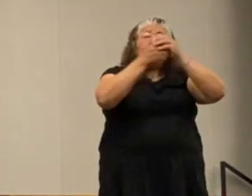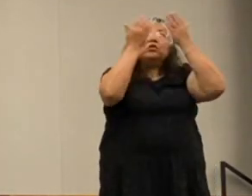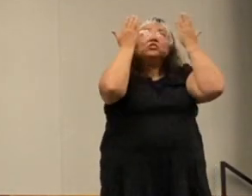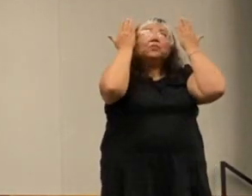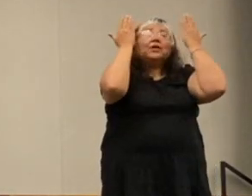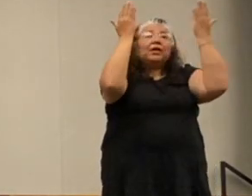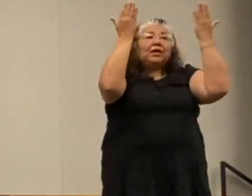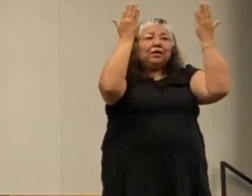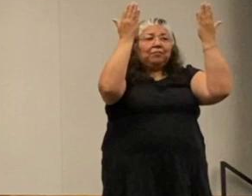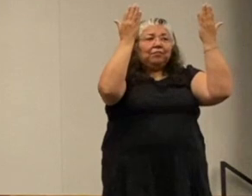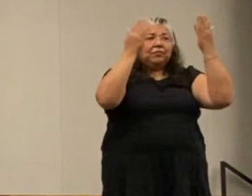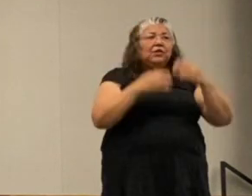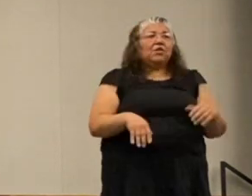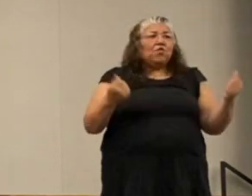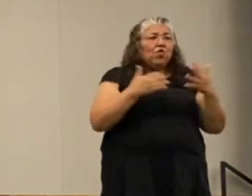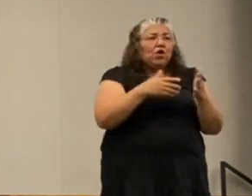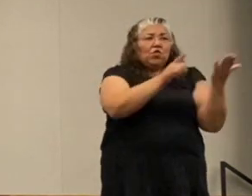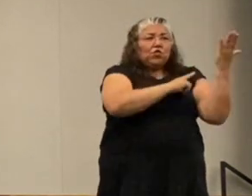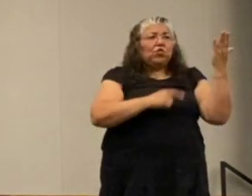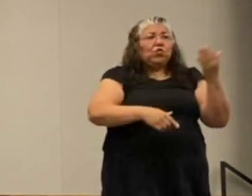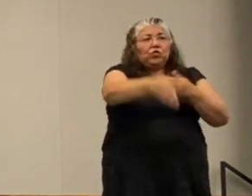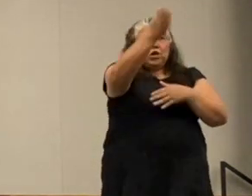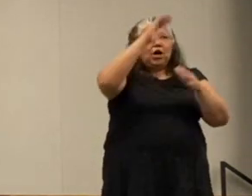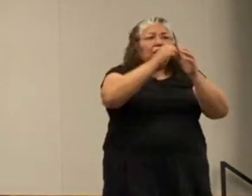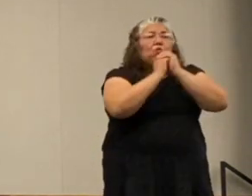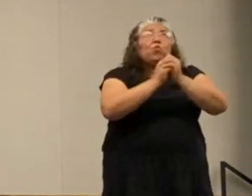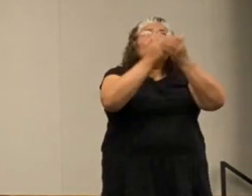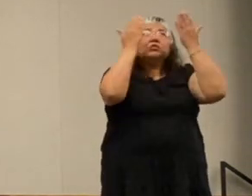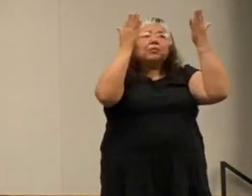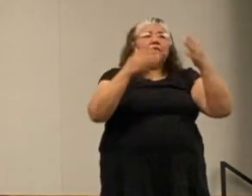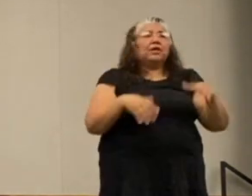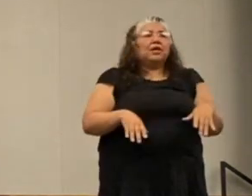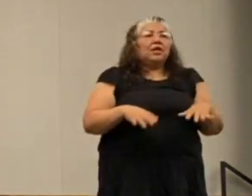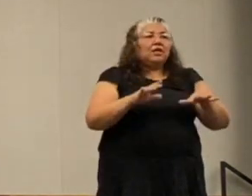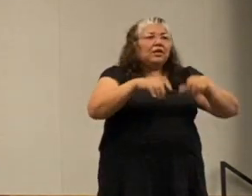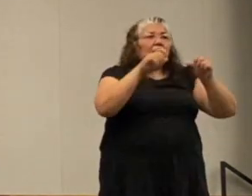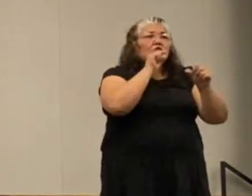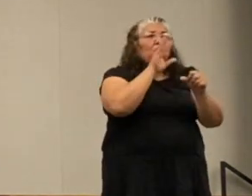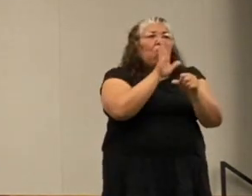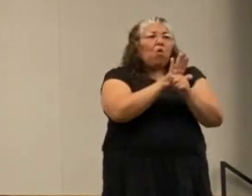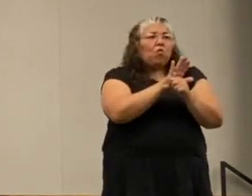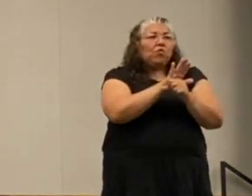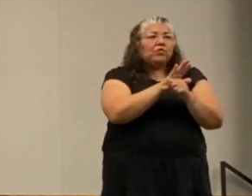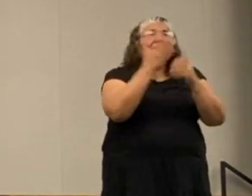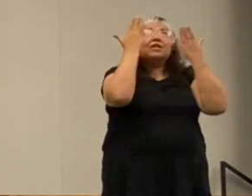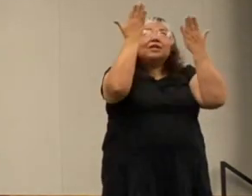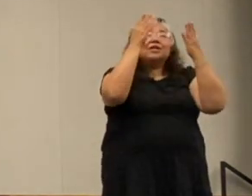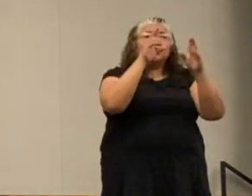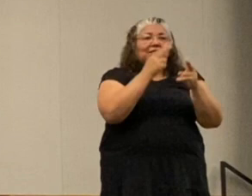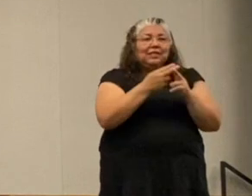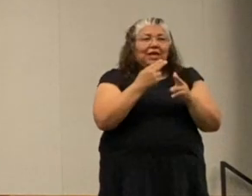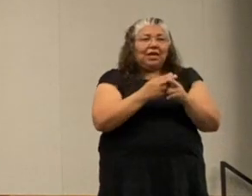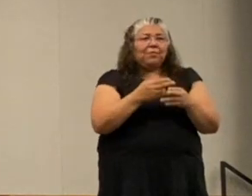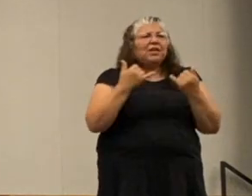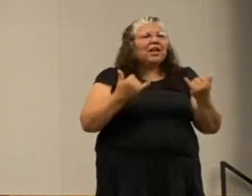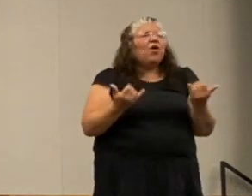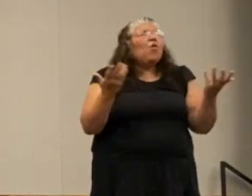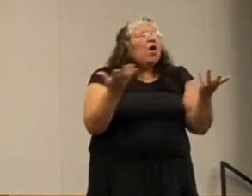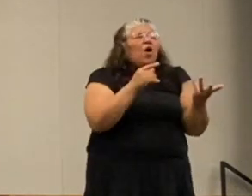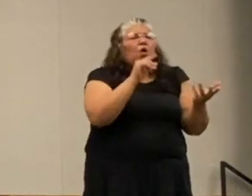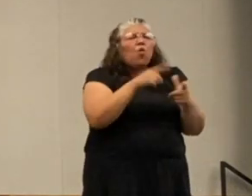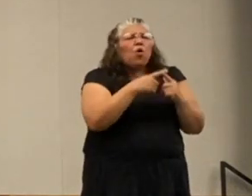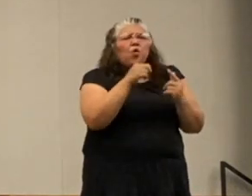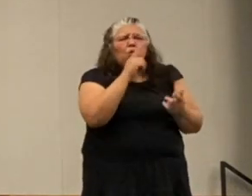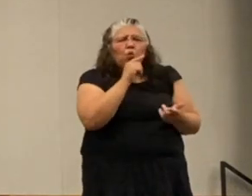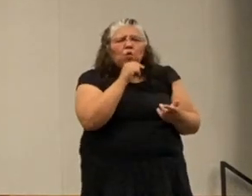Worship. Come on, church. Fear the Lord your God and worship. And take your oaths in his name. So what or who have